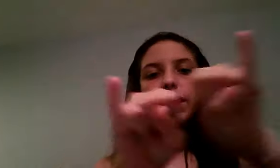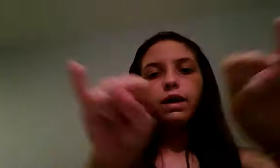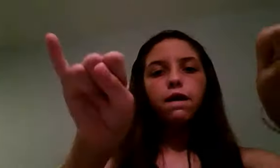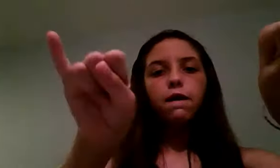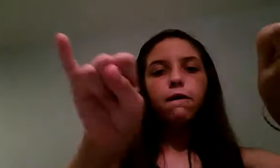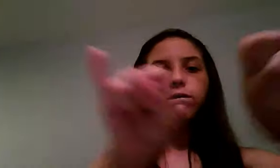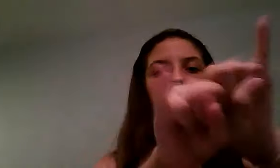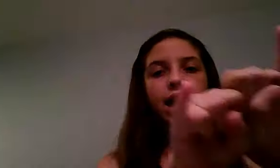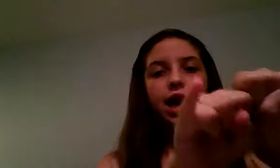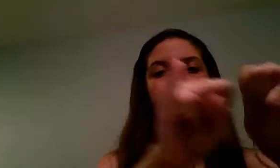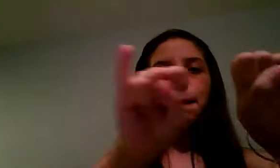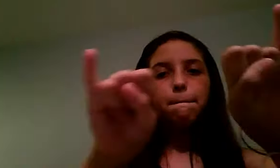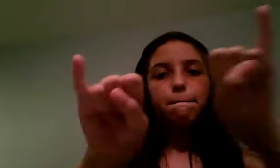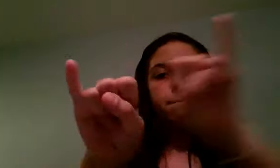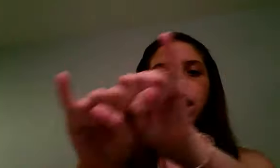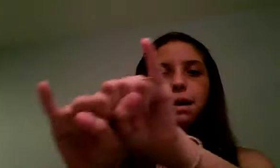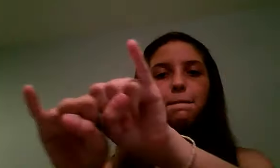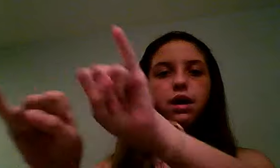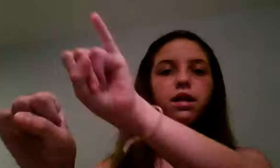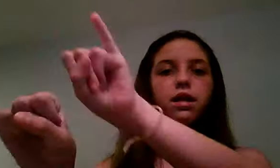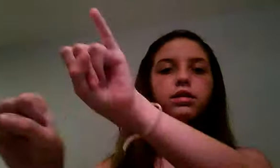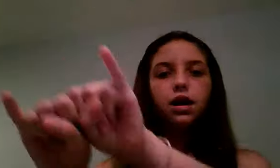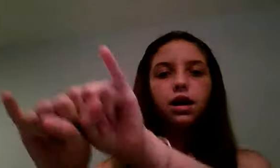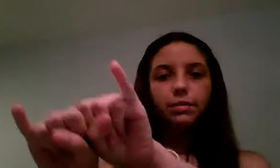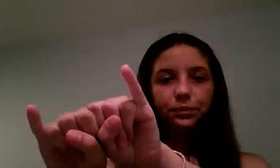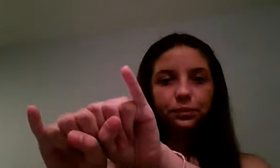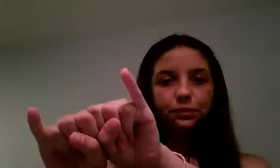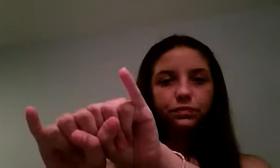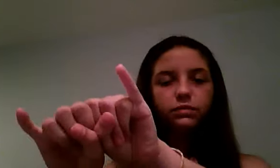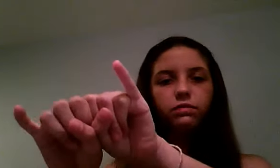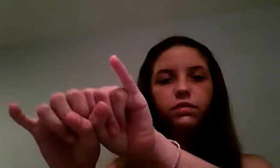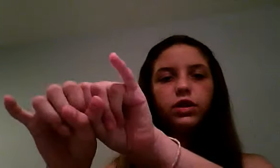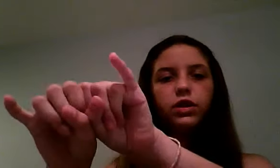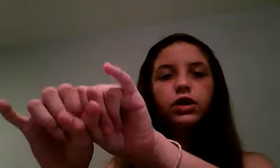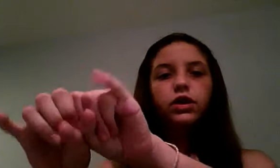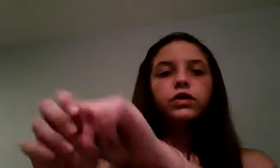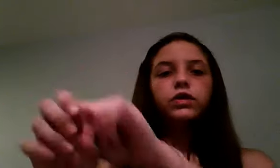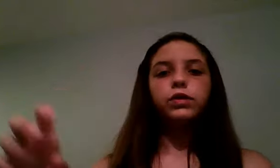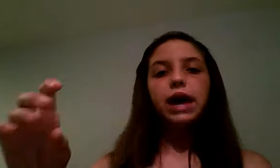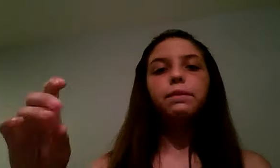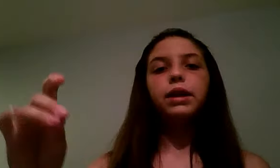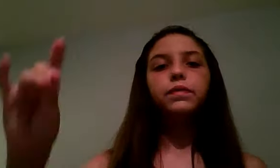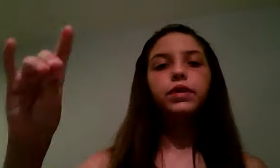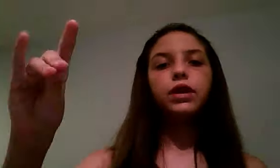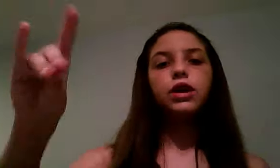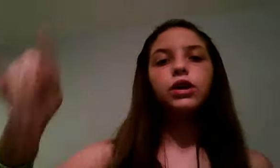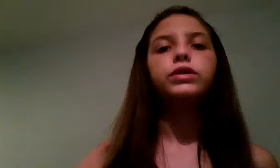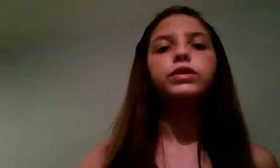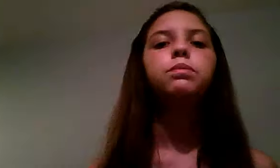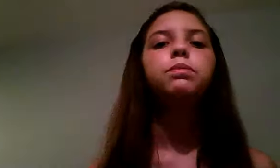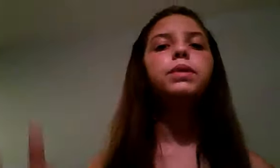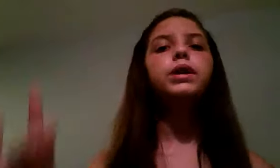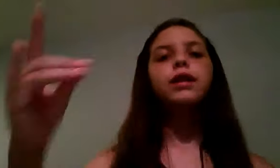Big, fat, mama, llama. So we'll do that, right? Super